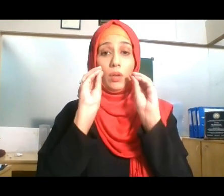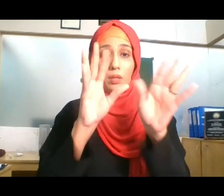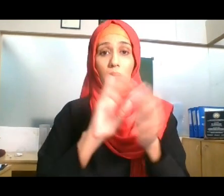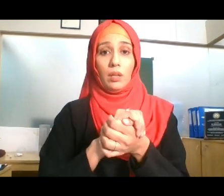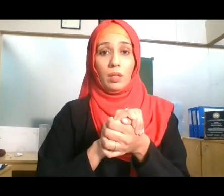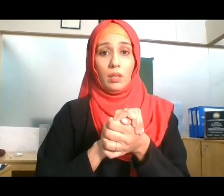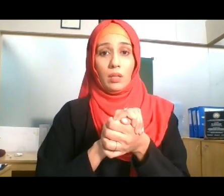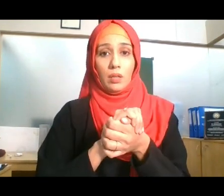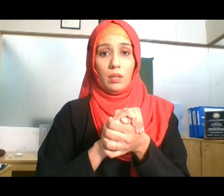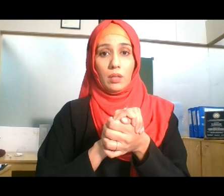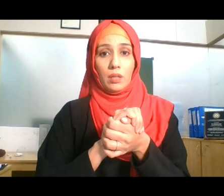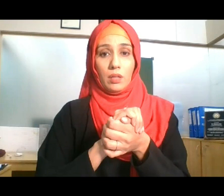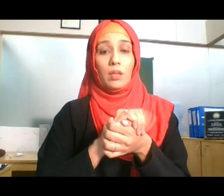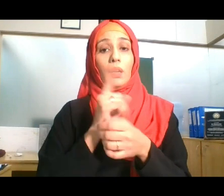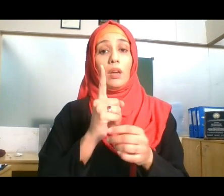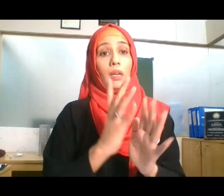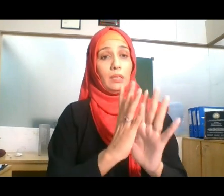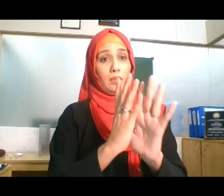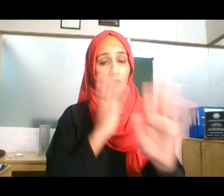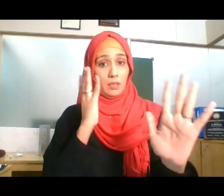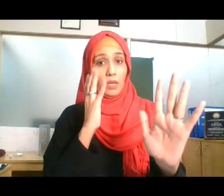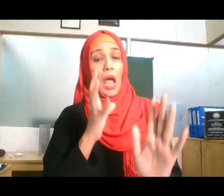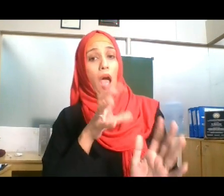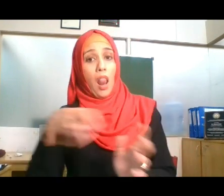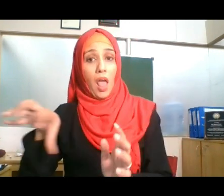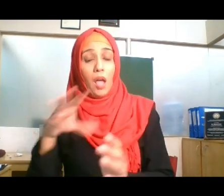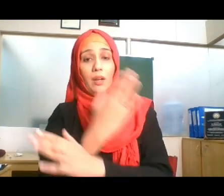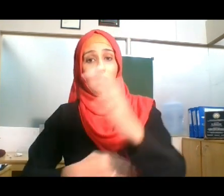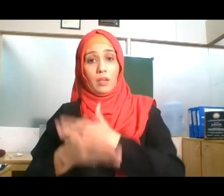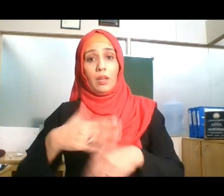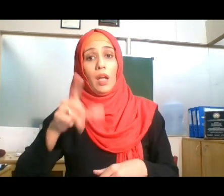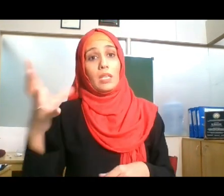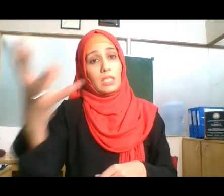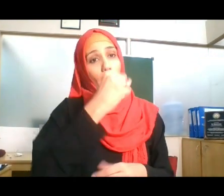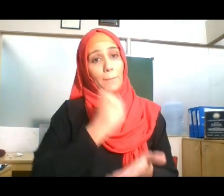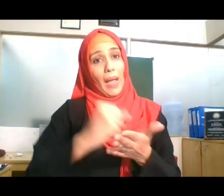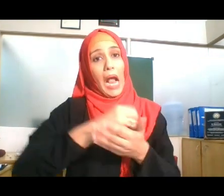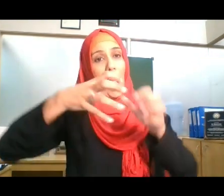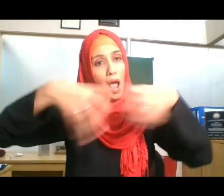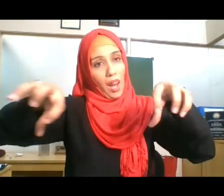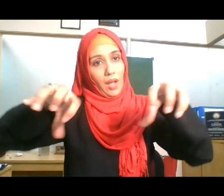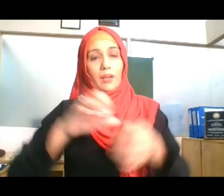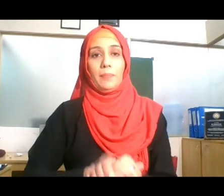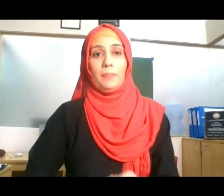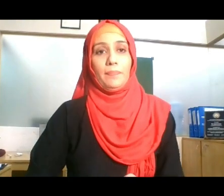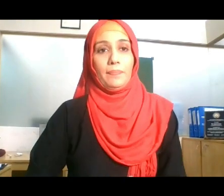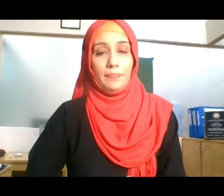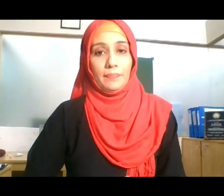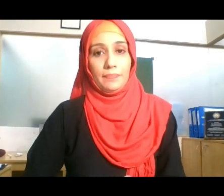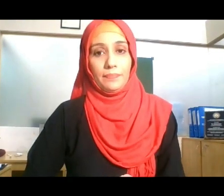of queue assistance to differently abled person in all banks. Similarly, the